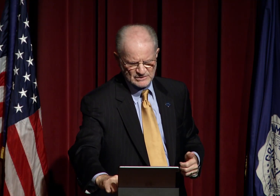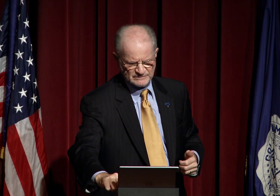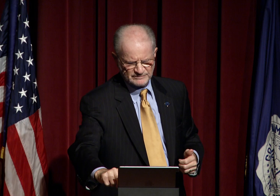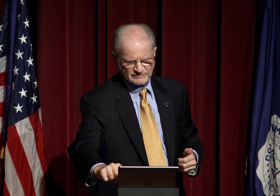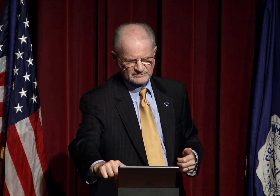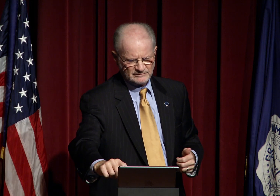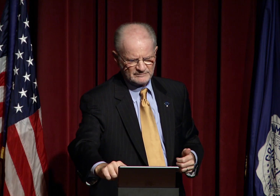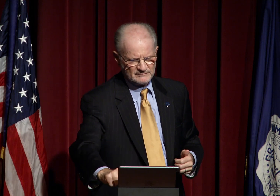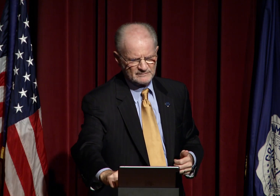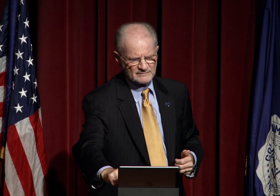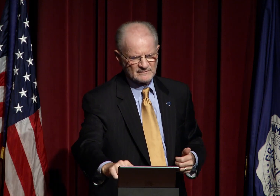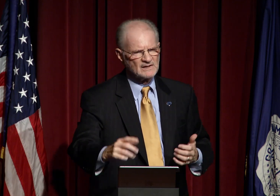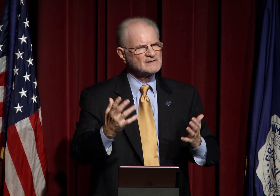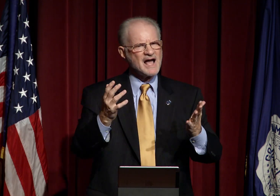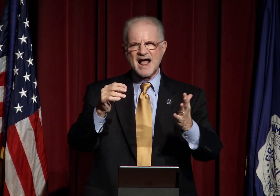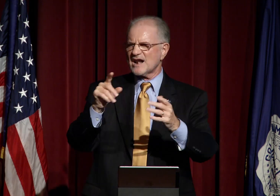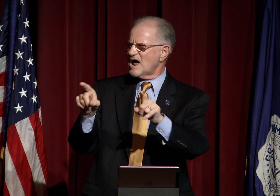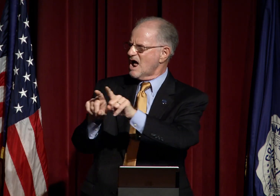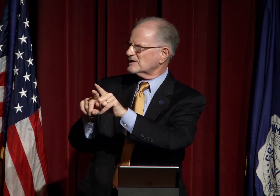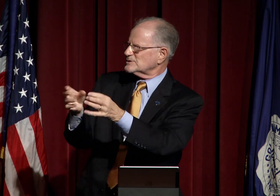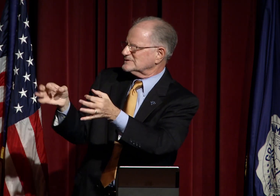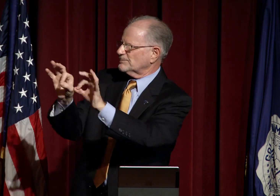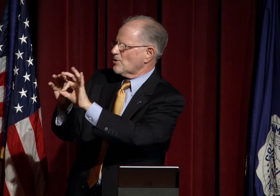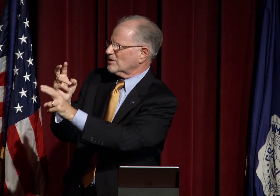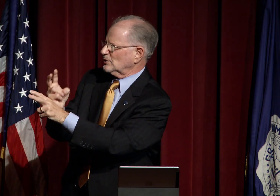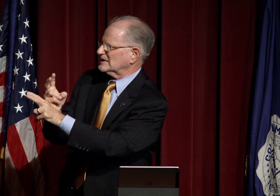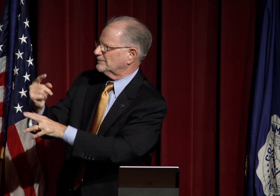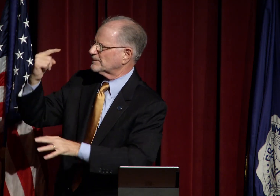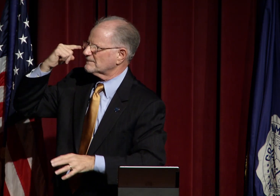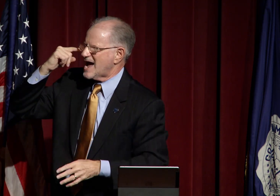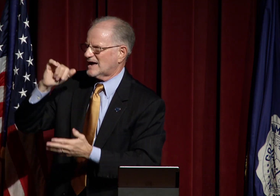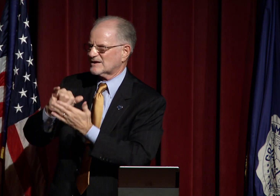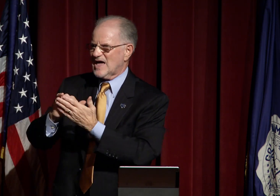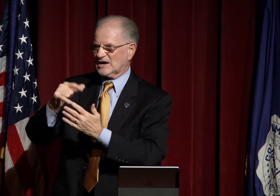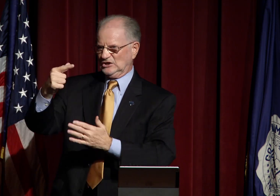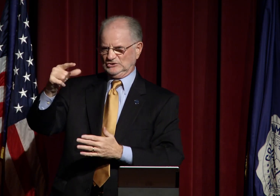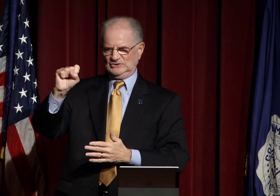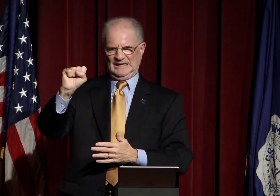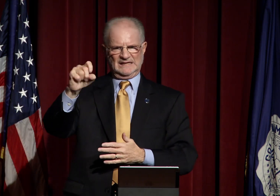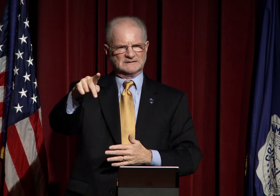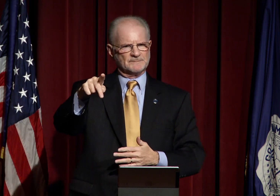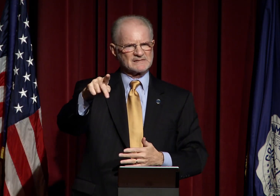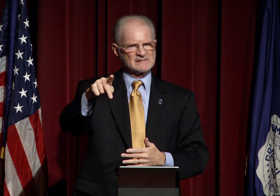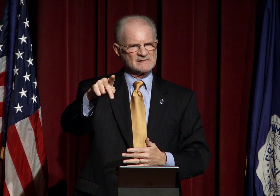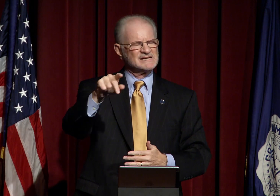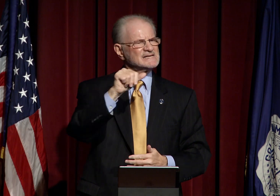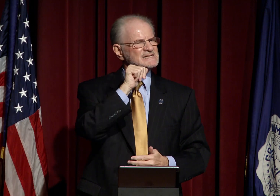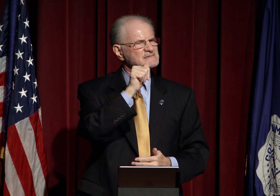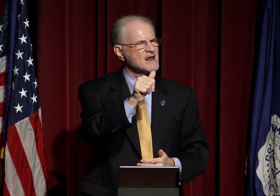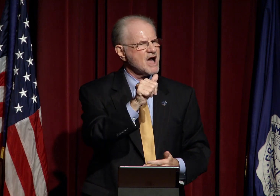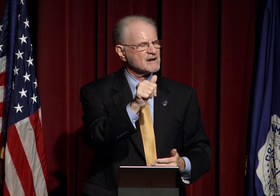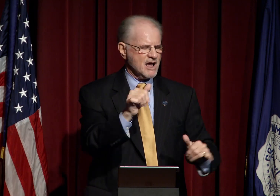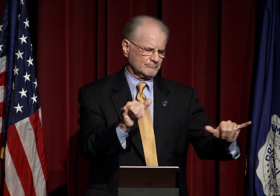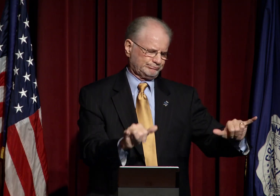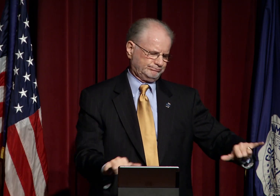This is always a challenge. It is also equally important to always bear in mind that